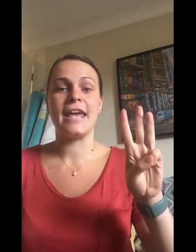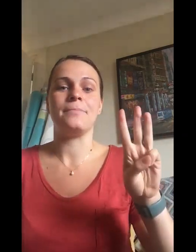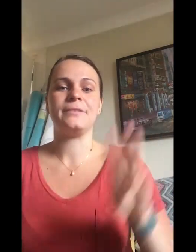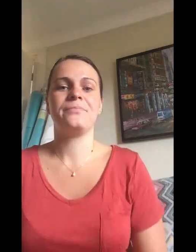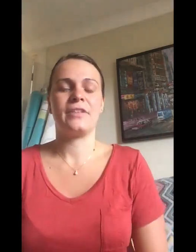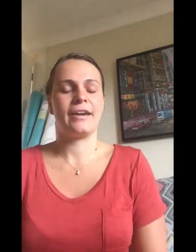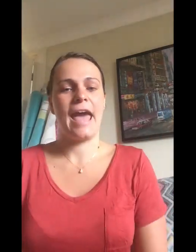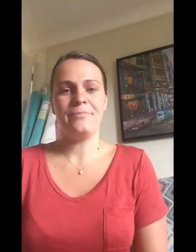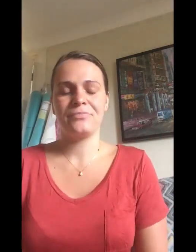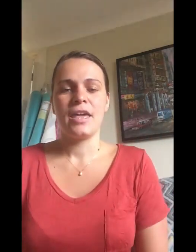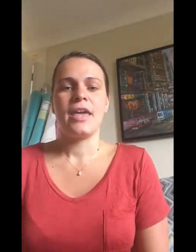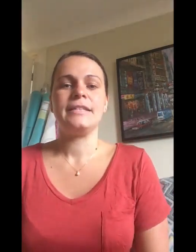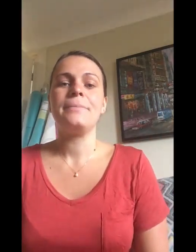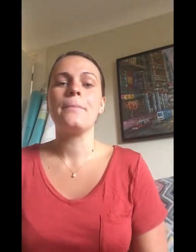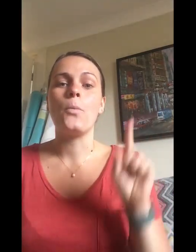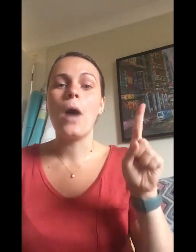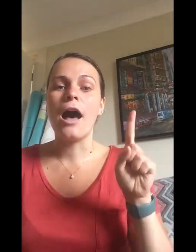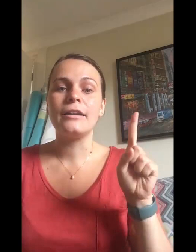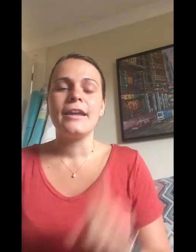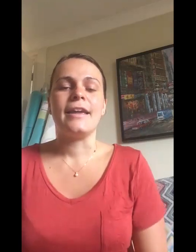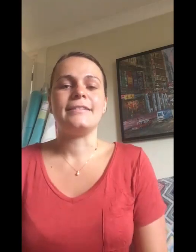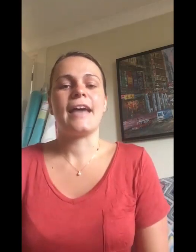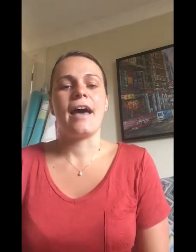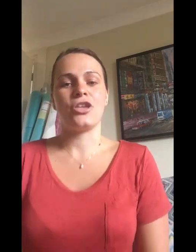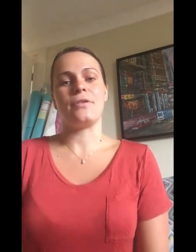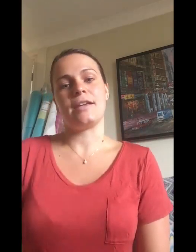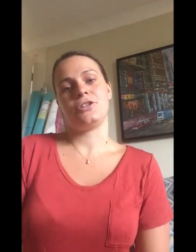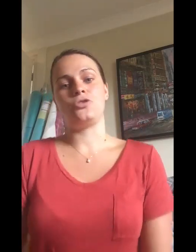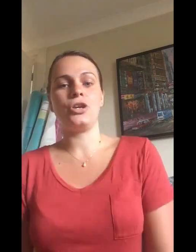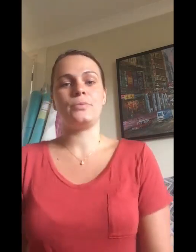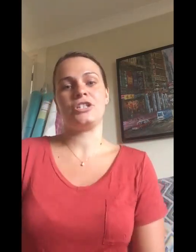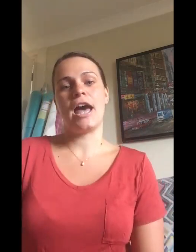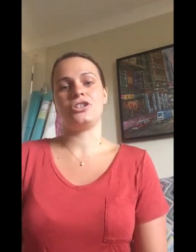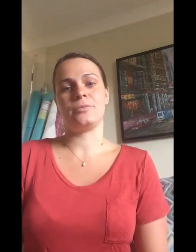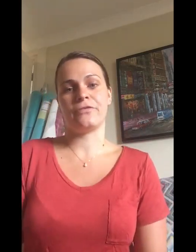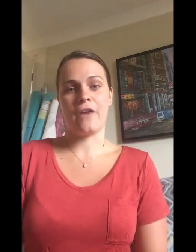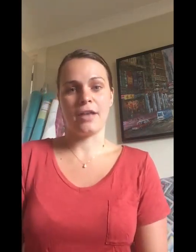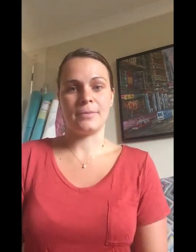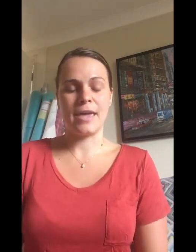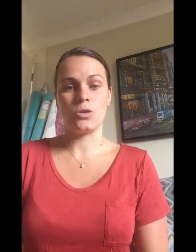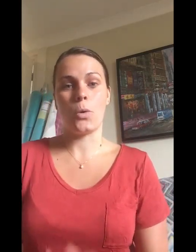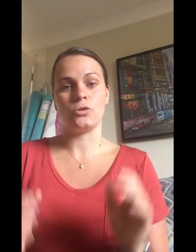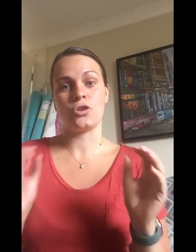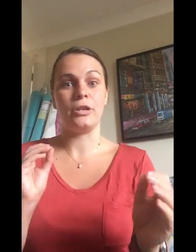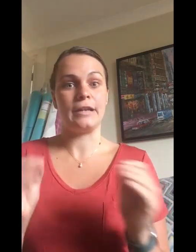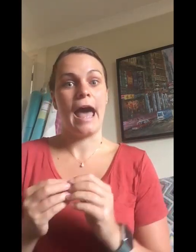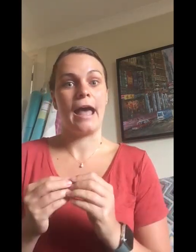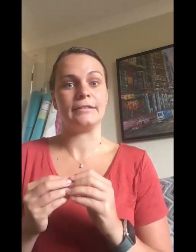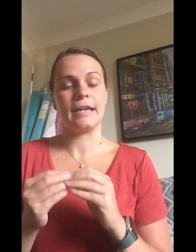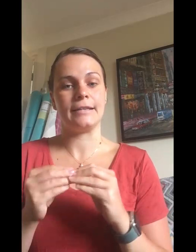tips. Okay, tip number 1 is that you need to choose which hand you'd prefer to be your dominant hand. Okay, so that